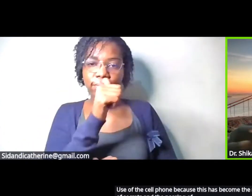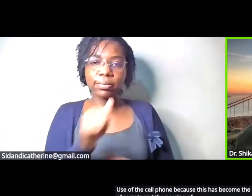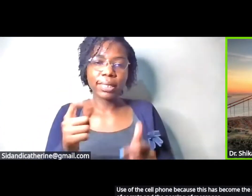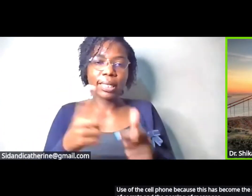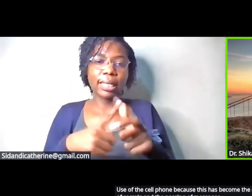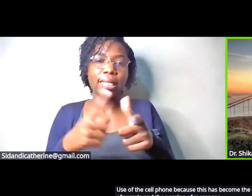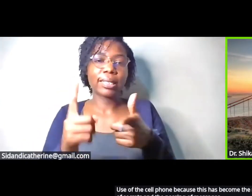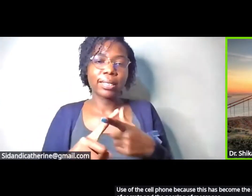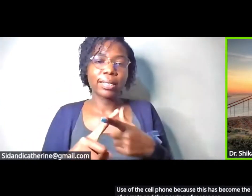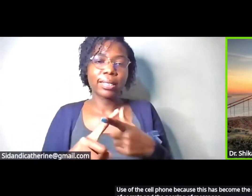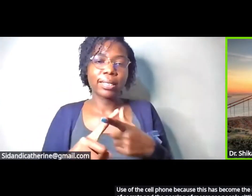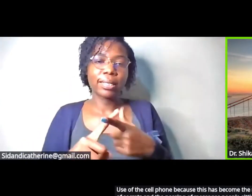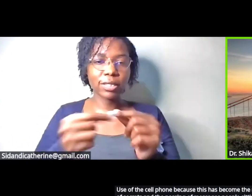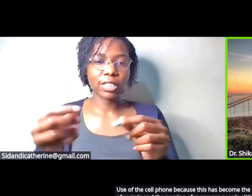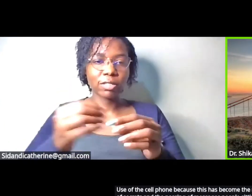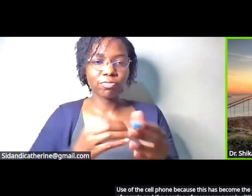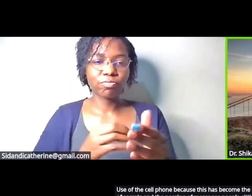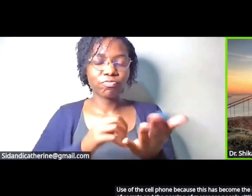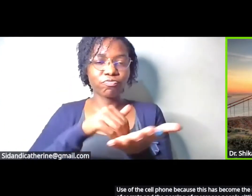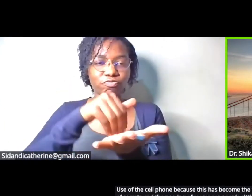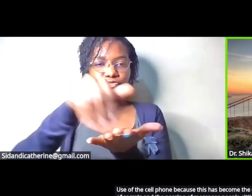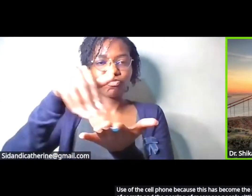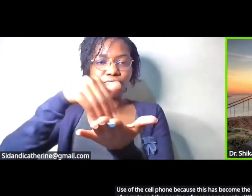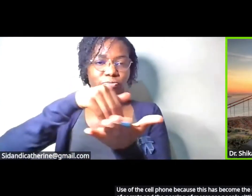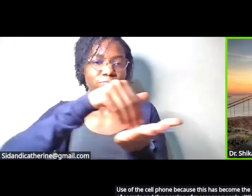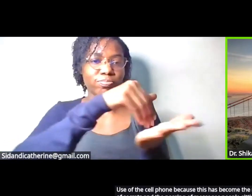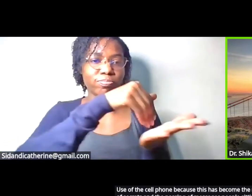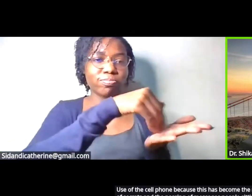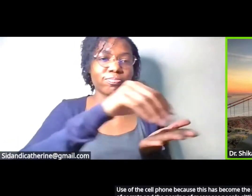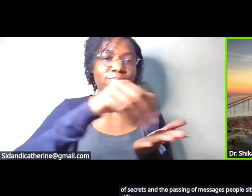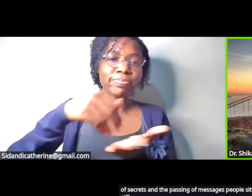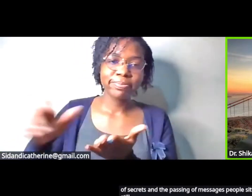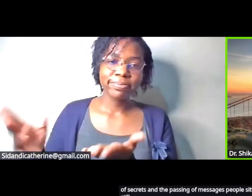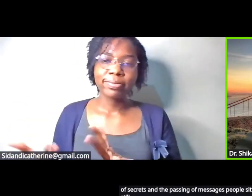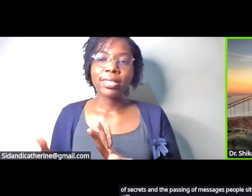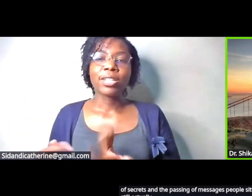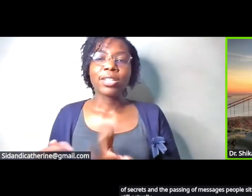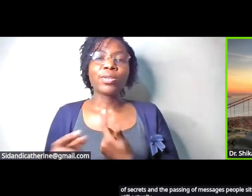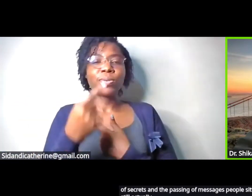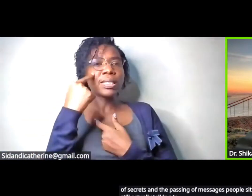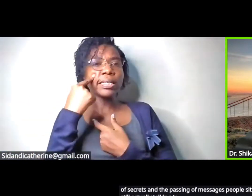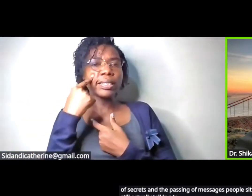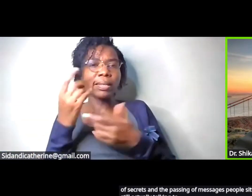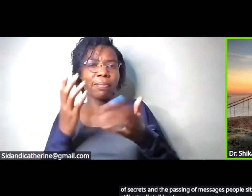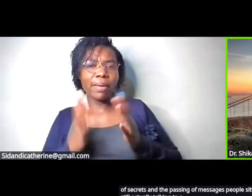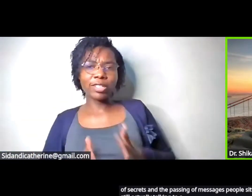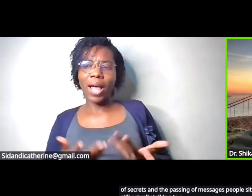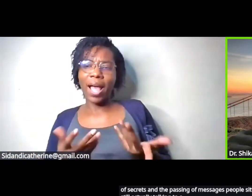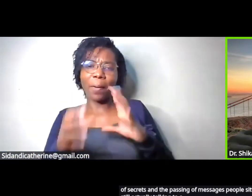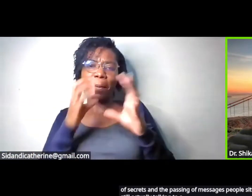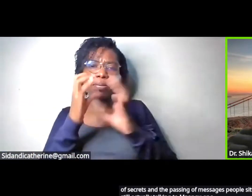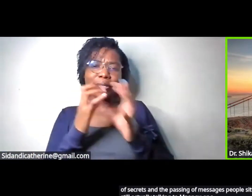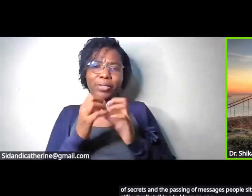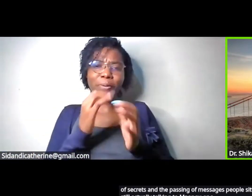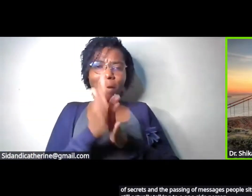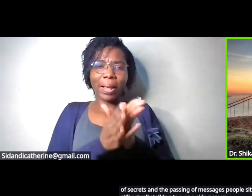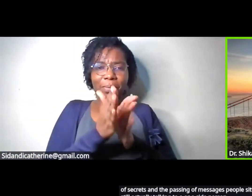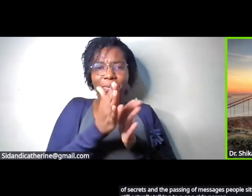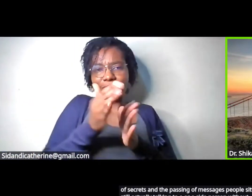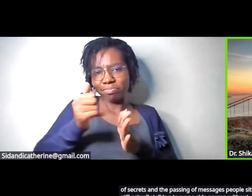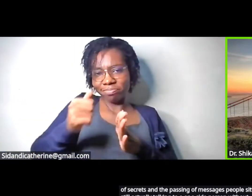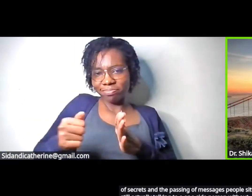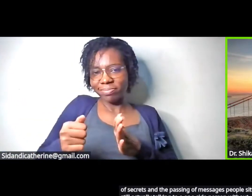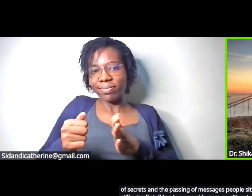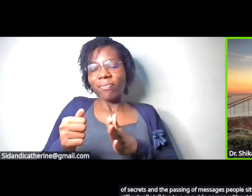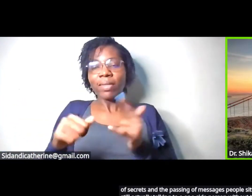sitting together, but then one is still actually talking to Mpango Kando or a side person without when the other